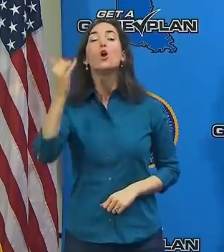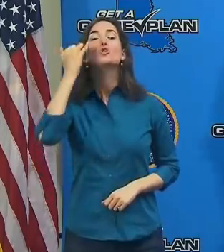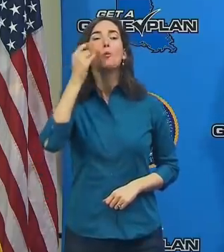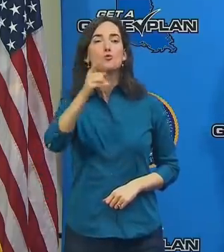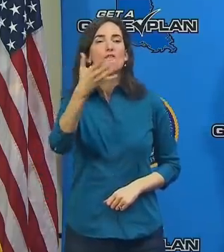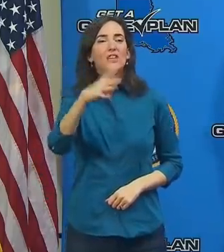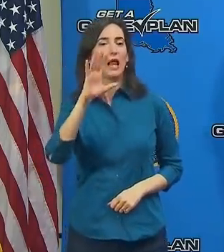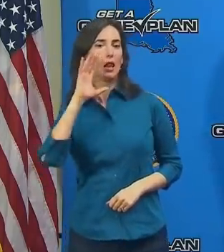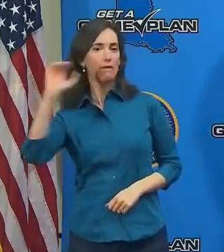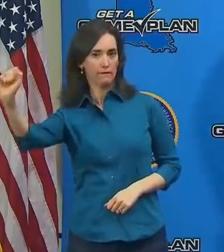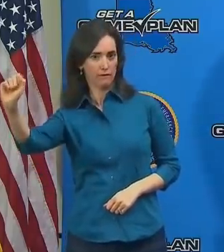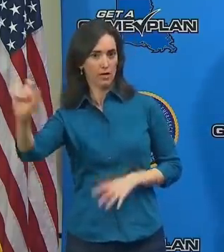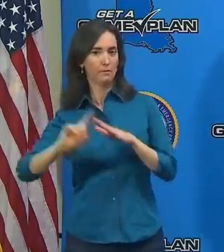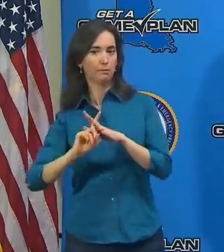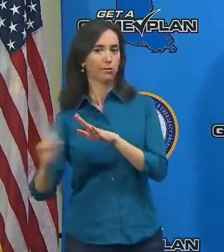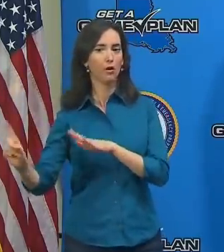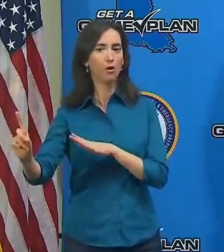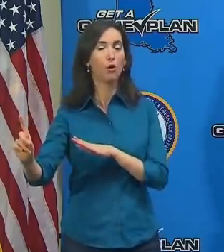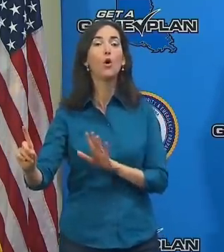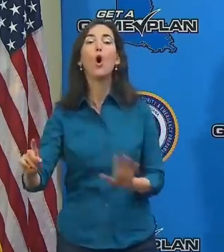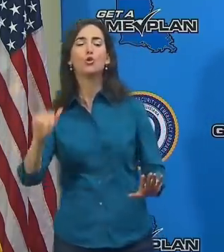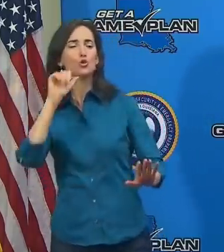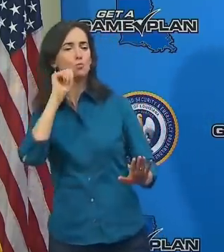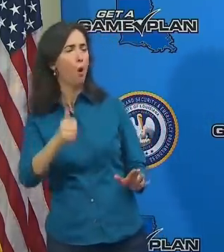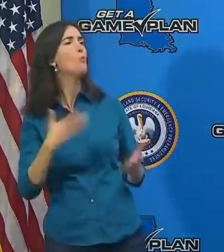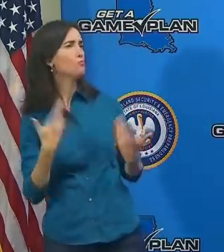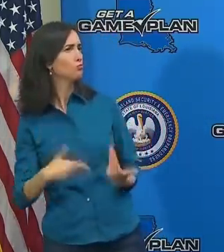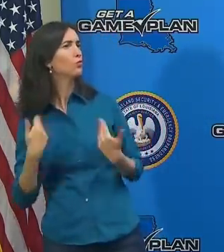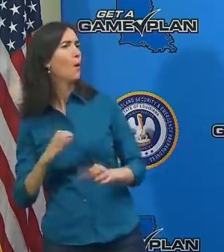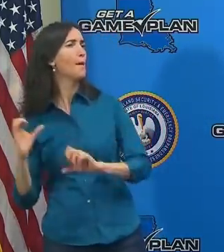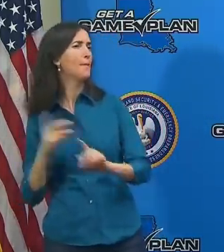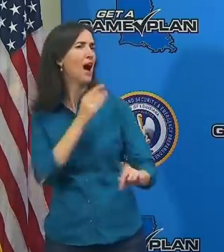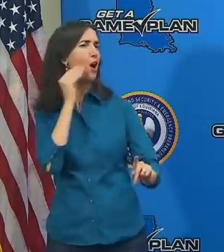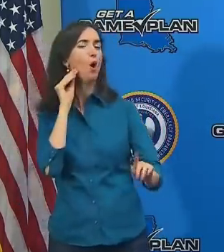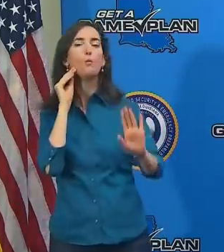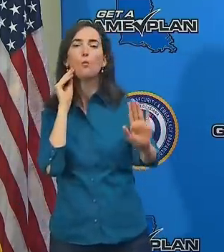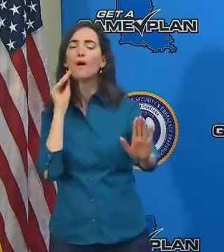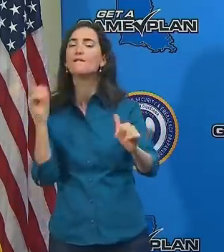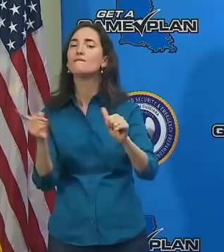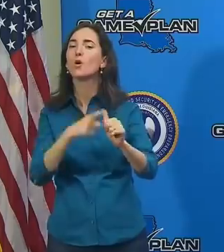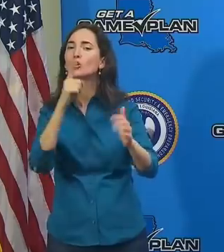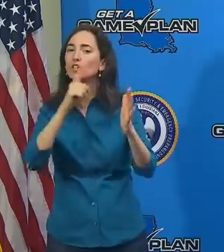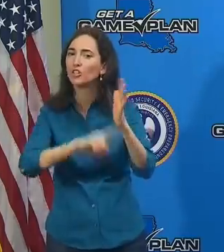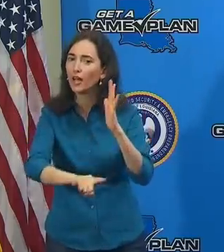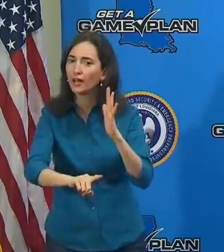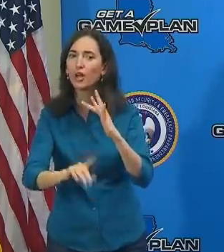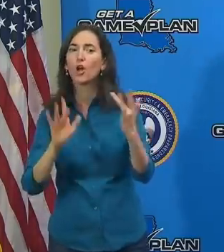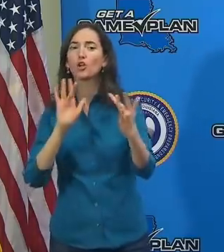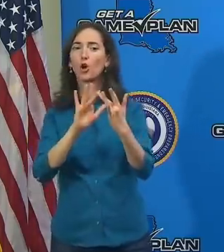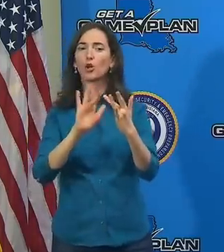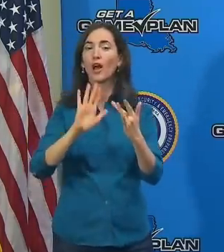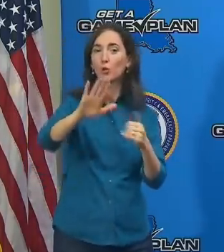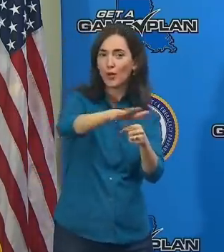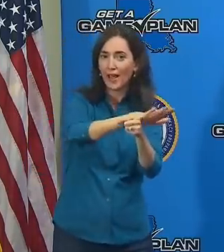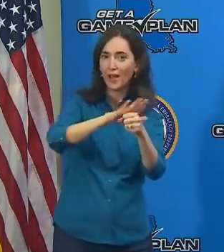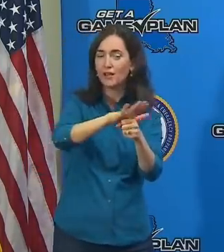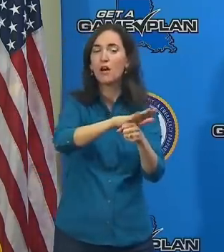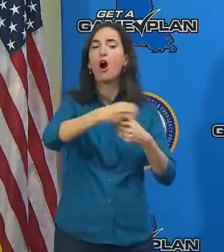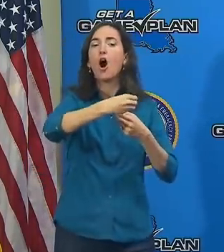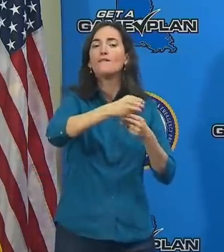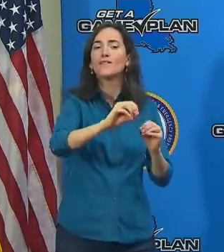attempted tomorrow to return before you know that it is okay for you to do so. Please contact your Office of Emergency